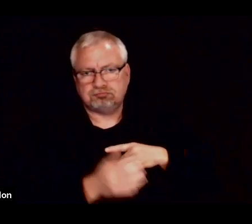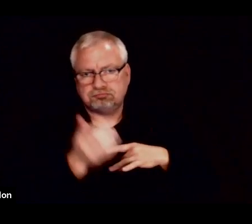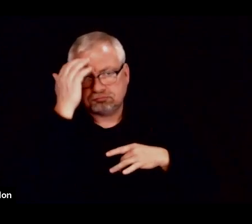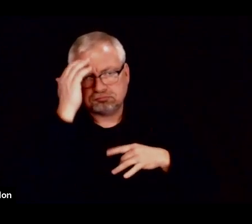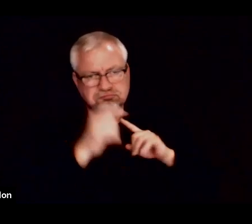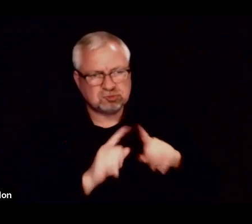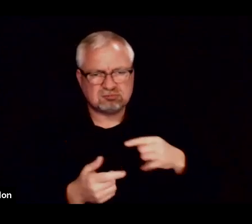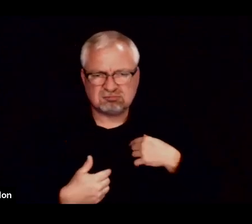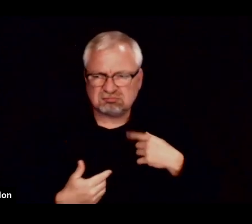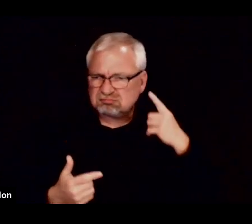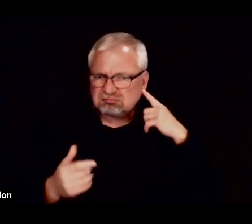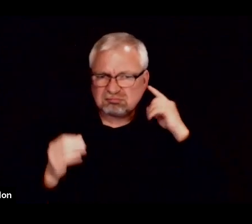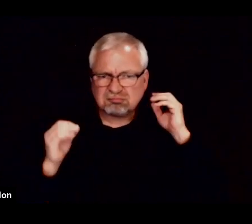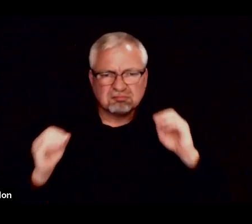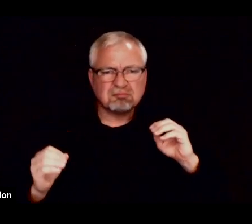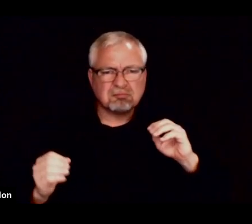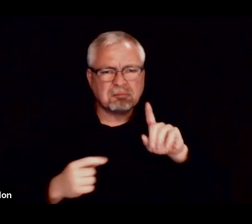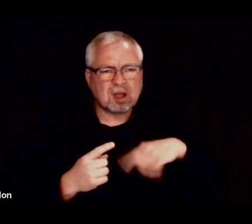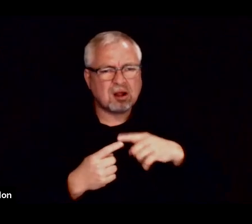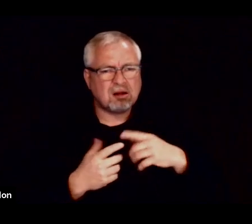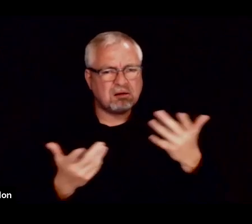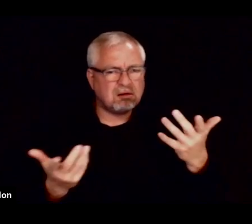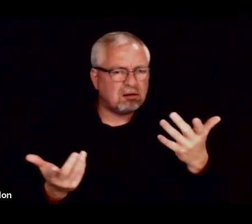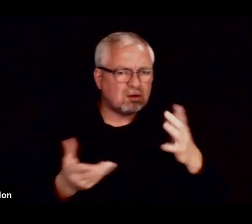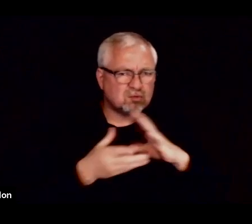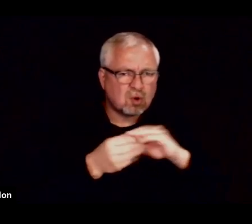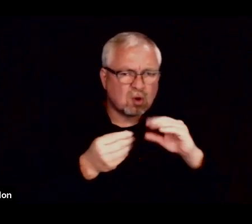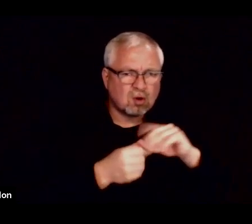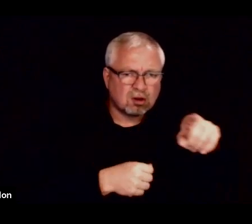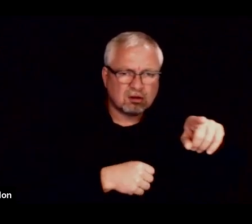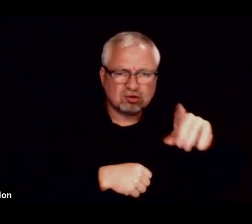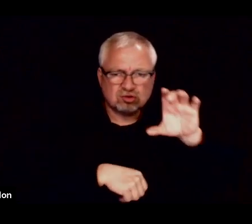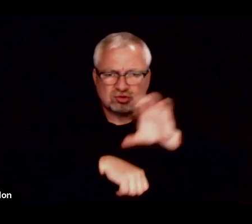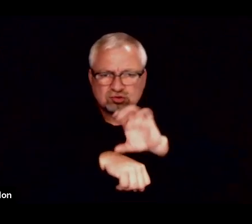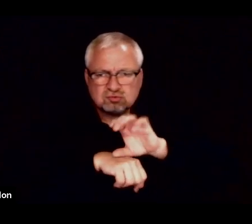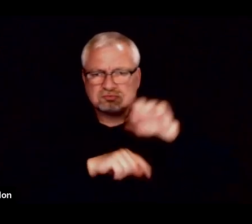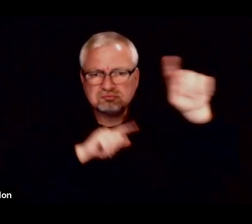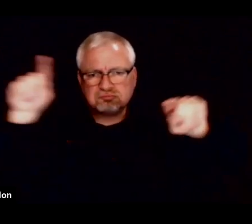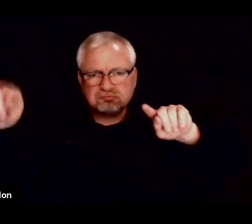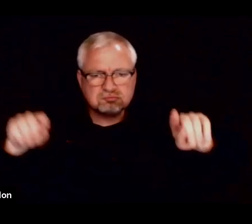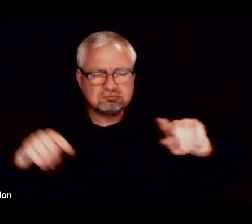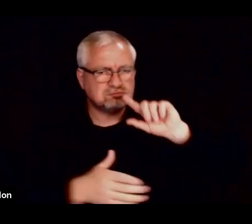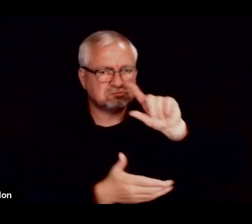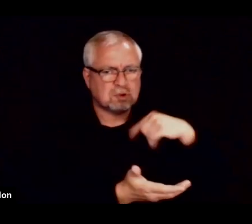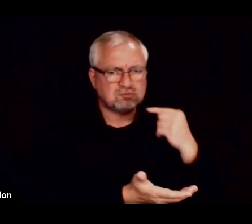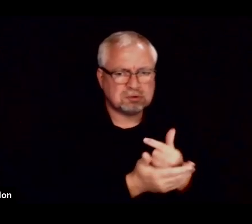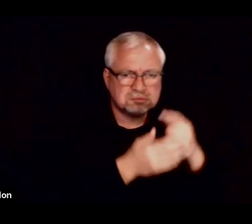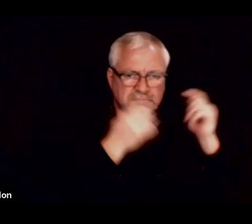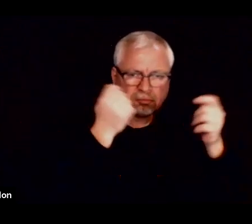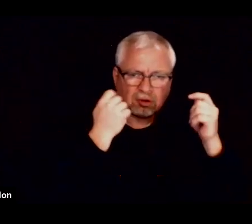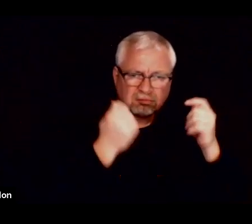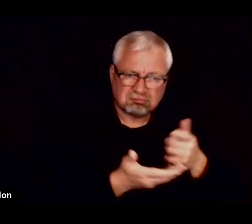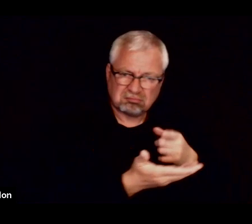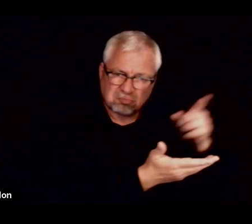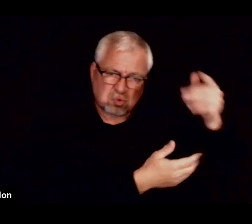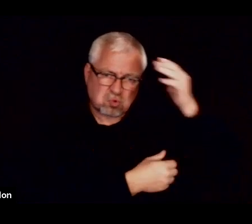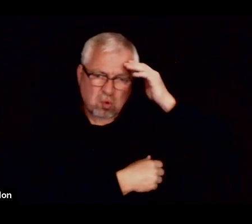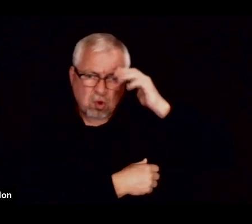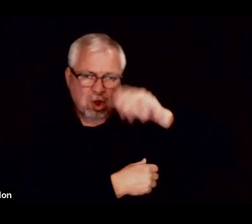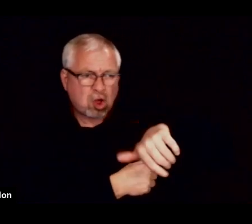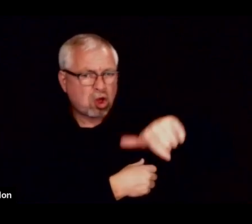other potential instances of, say, spreading events in some congregate